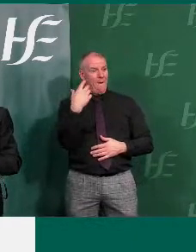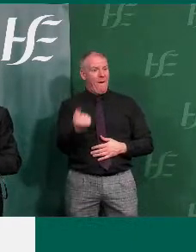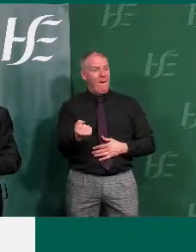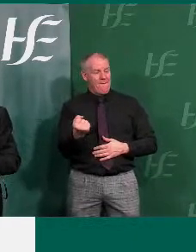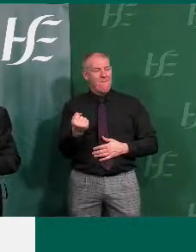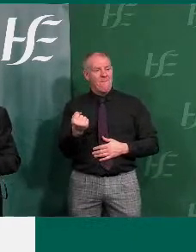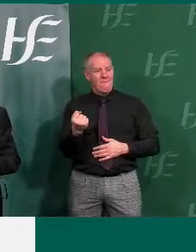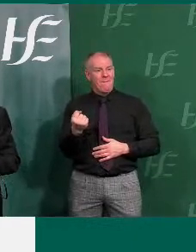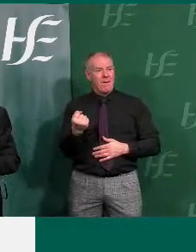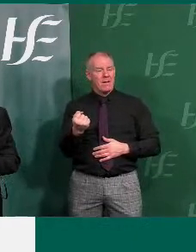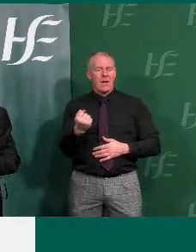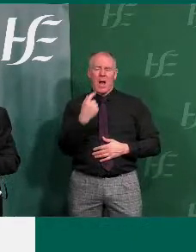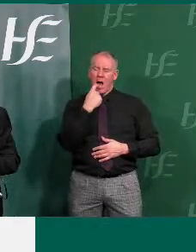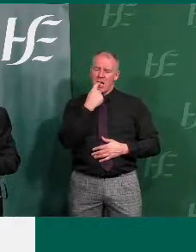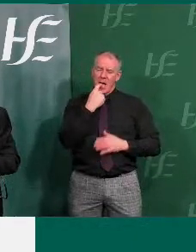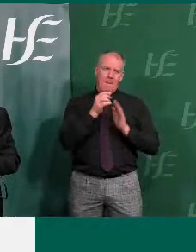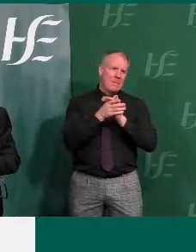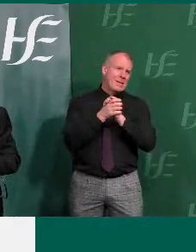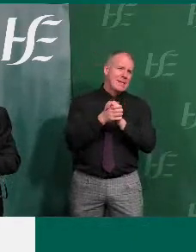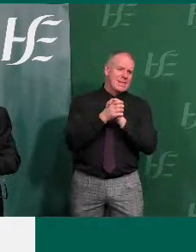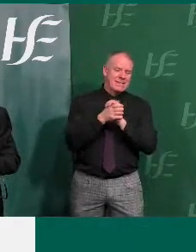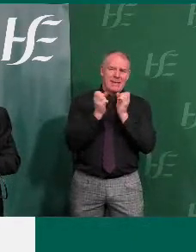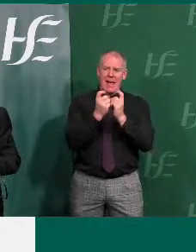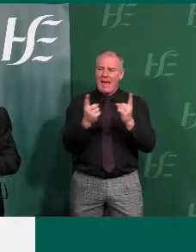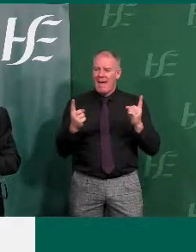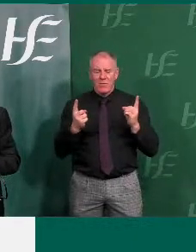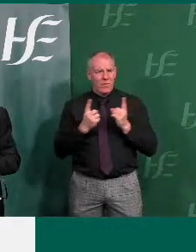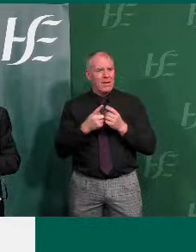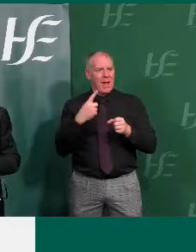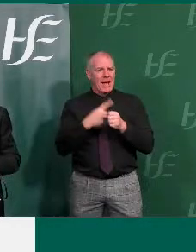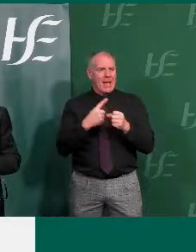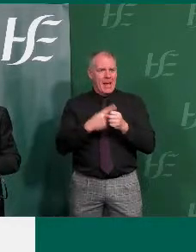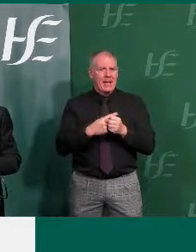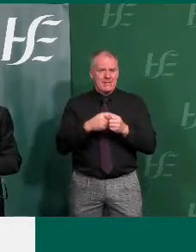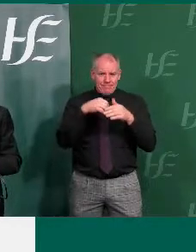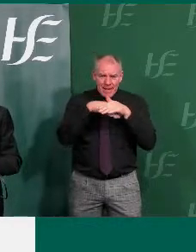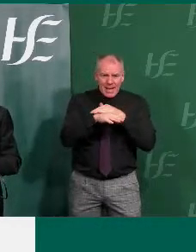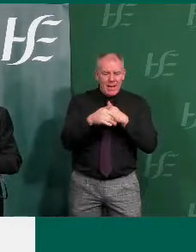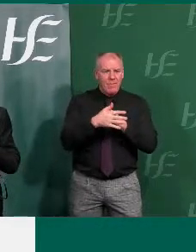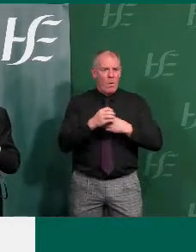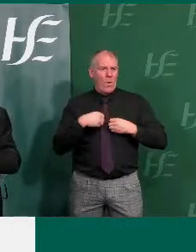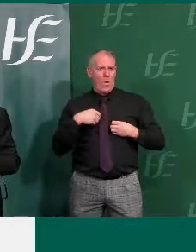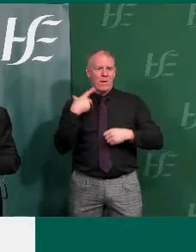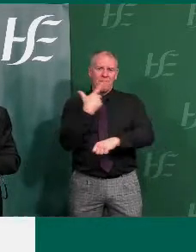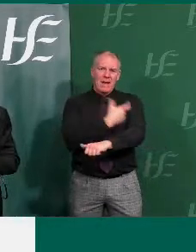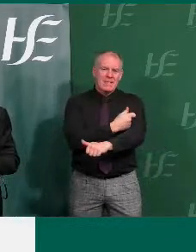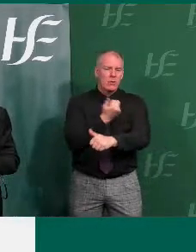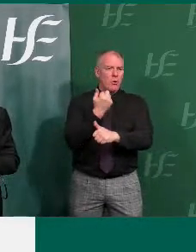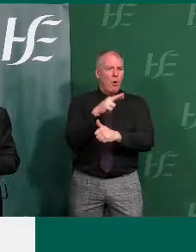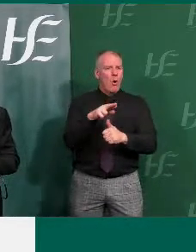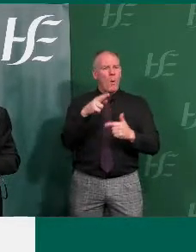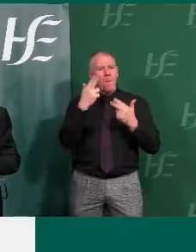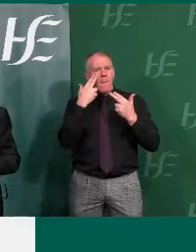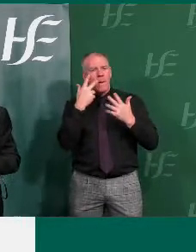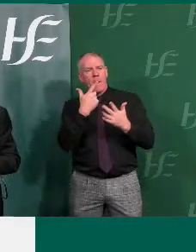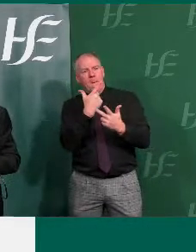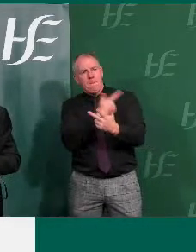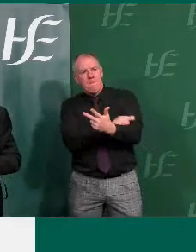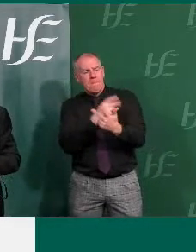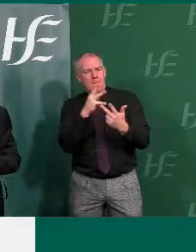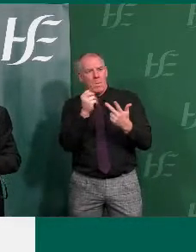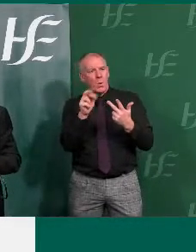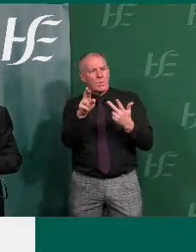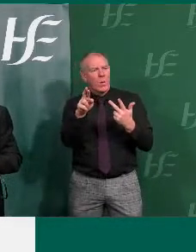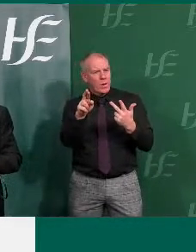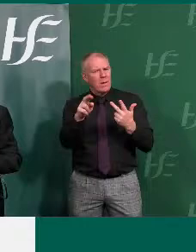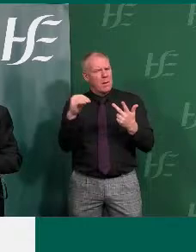this real strong plea again to everybody in terms of coming forward for vaccinations and boosters, and you'll hear from the clinics here today how important